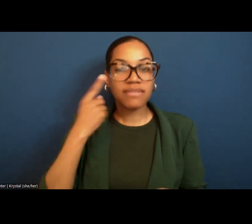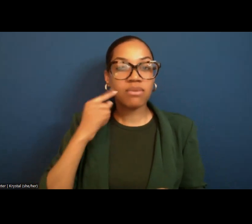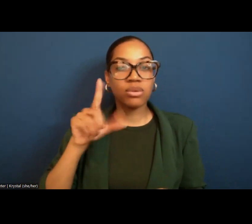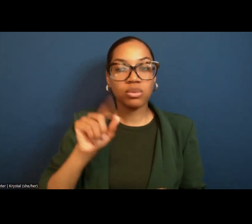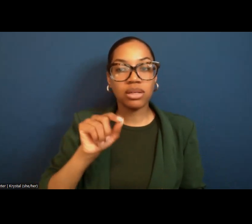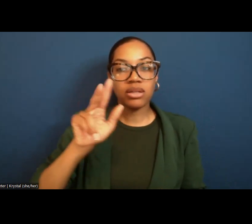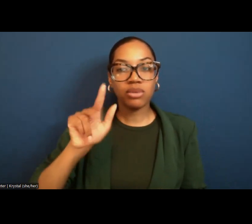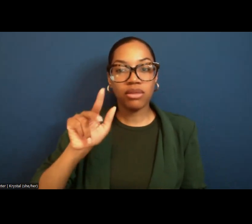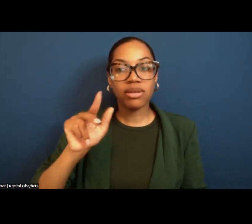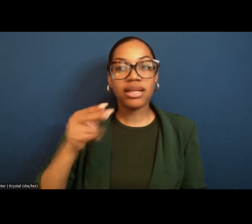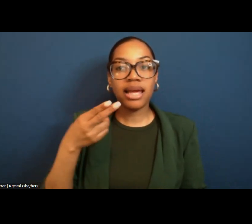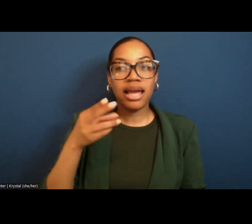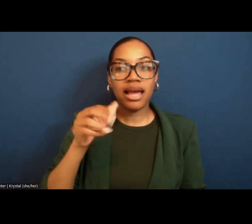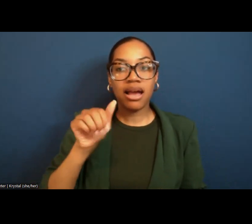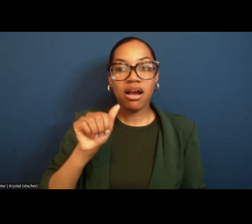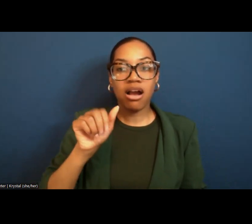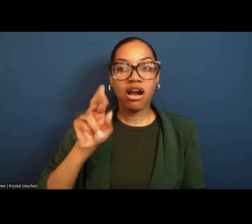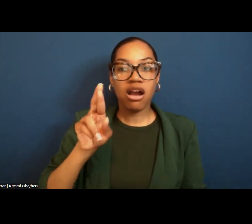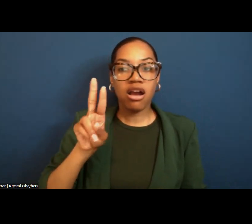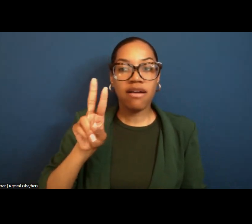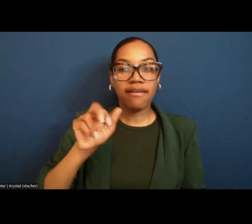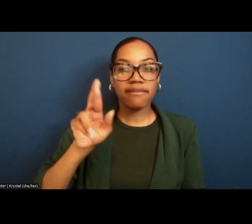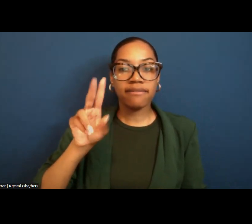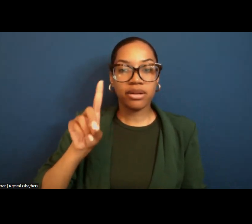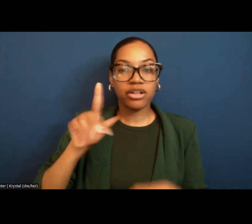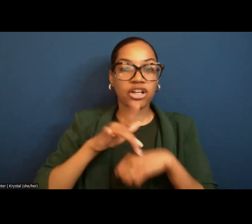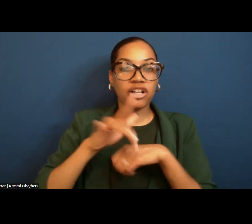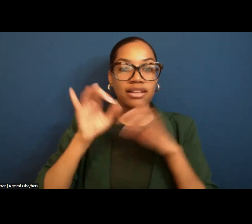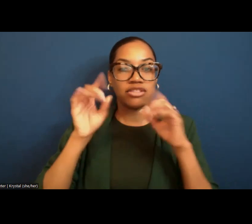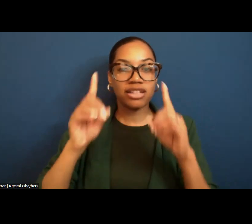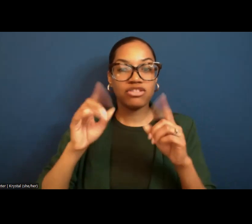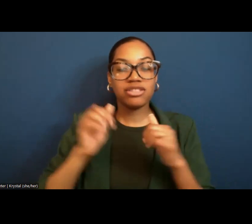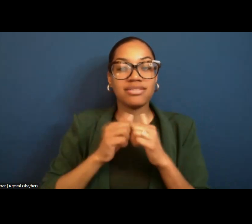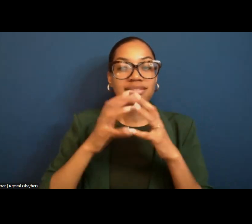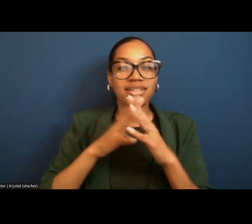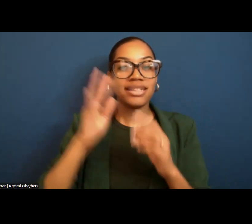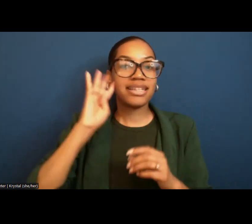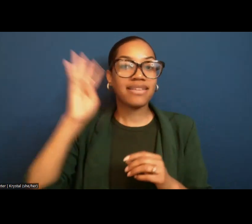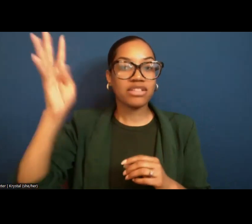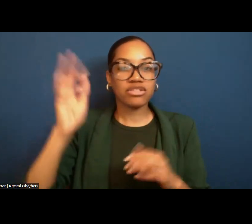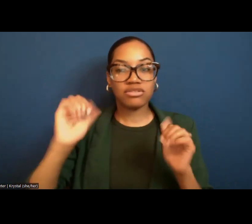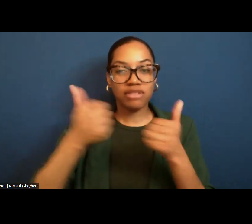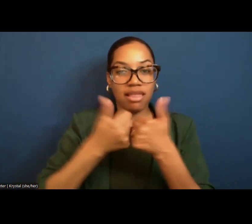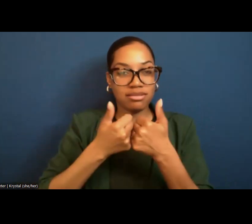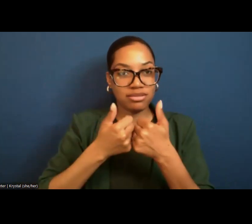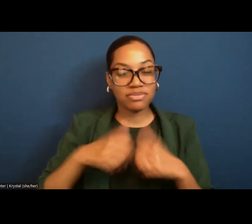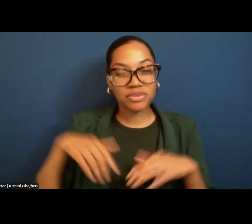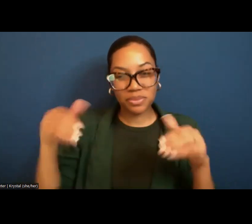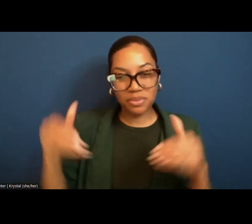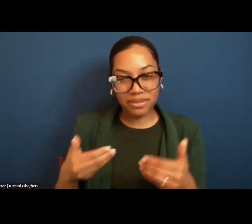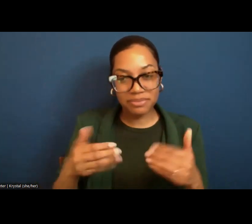Education Innovation Challenge. Welcome, Takima. And that brings us to